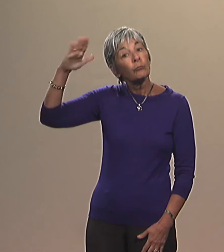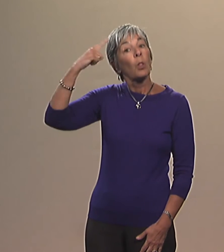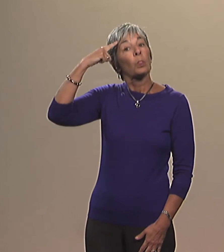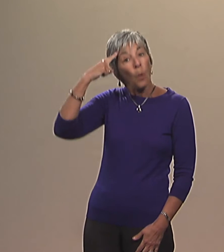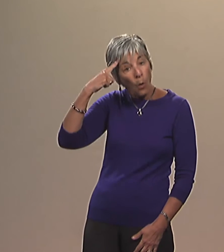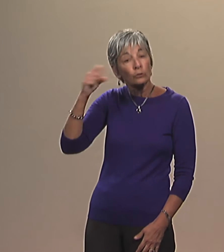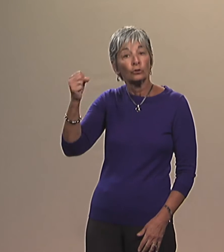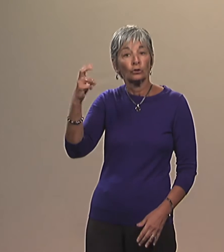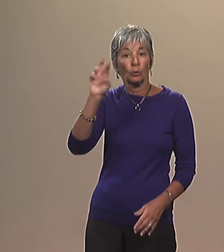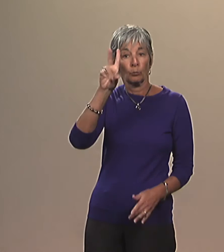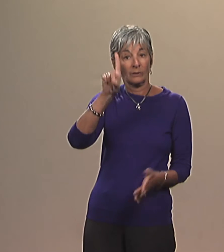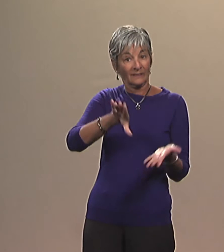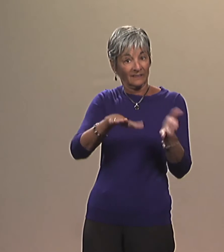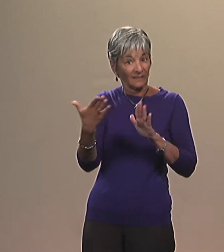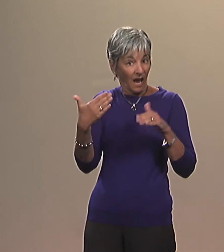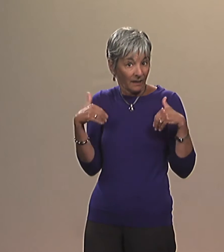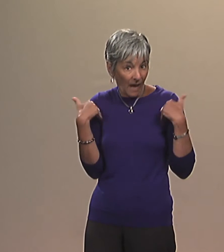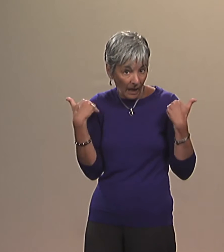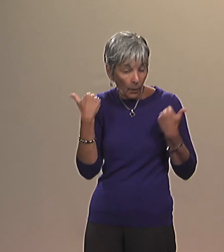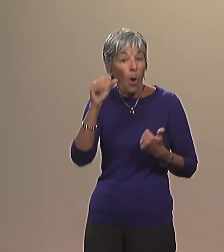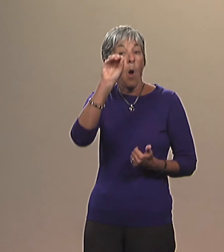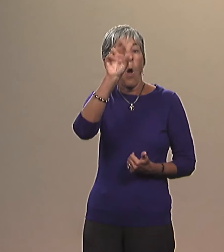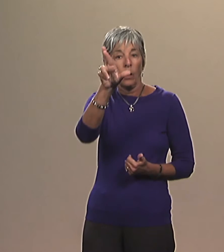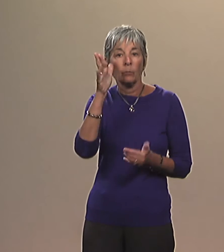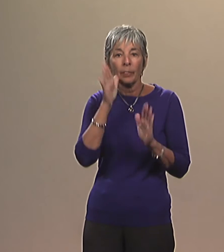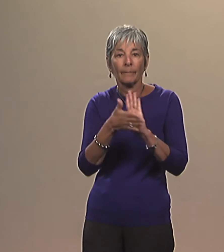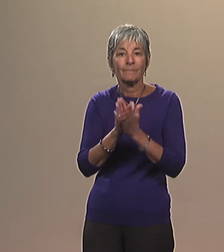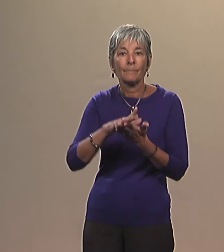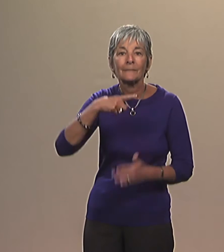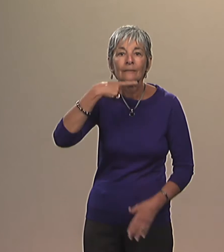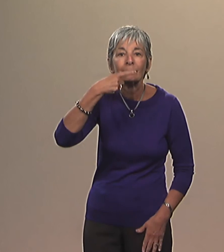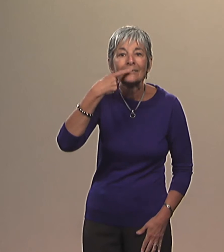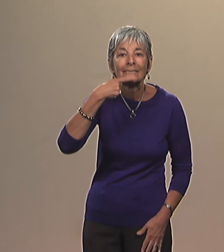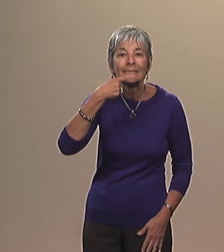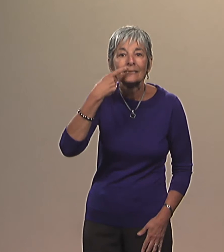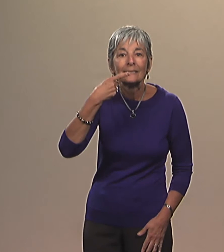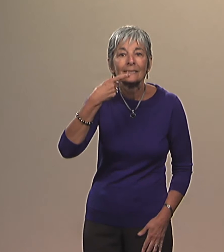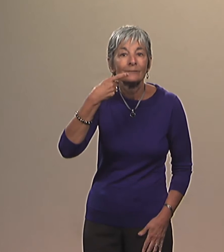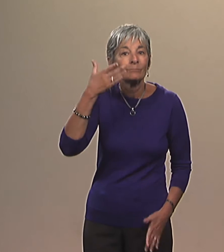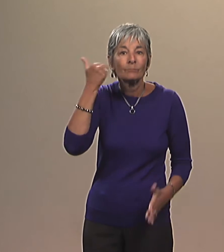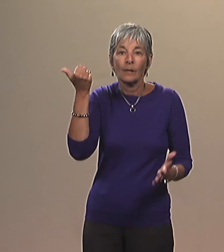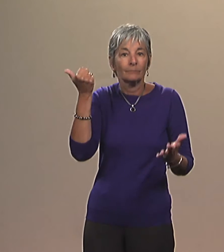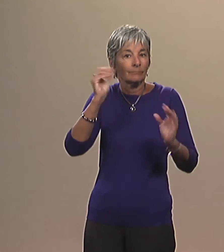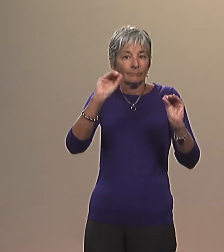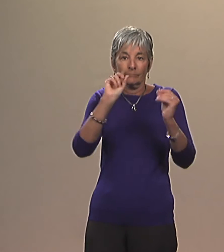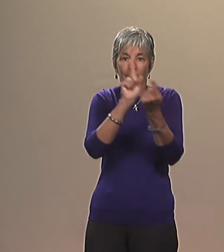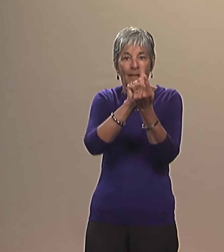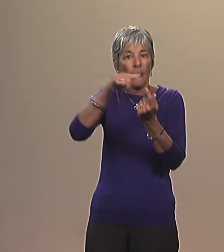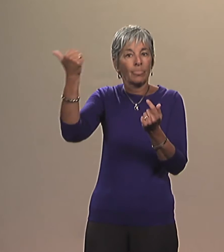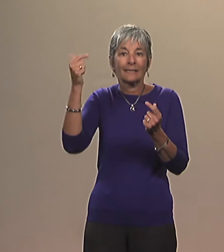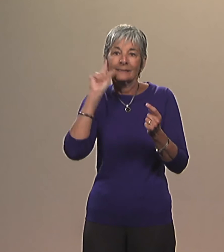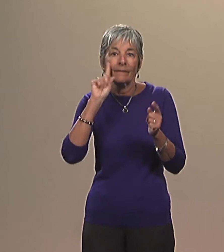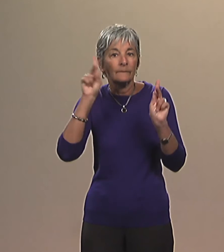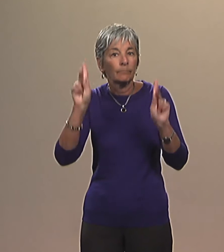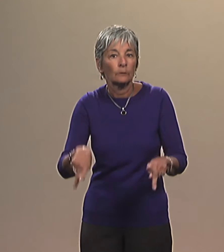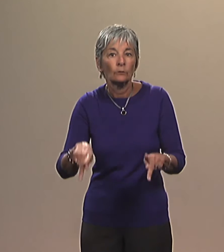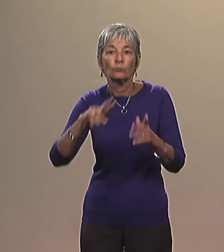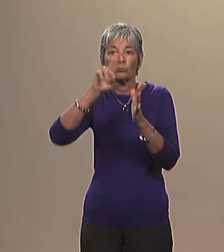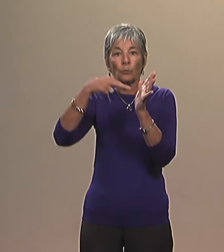Before that, she thought she would die young, or that she would become hearing when she got older, because she had never met another deaf person. She had